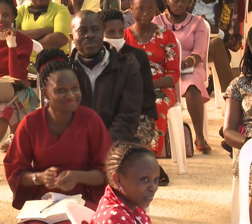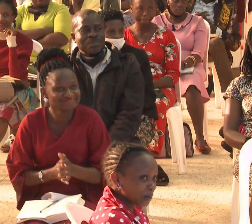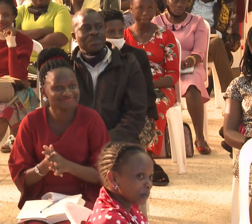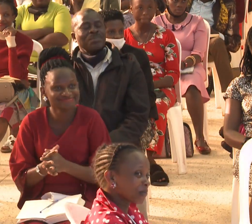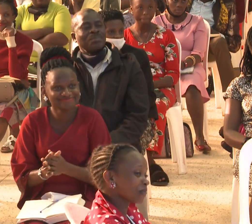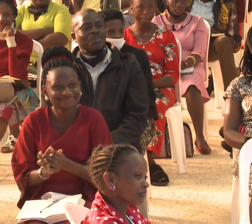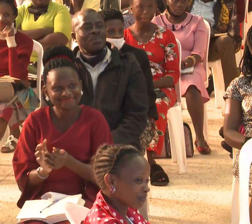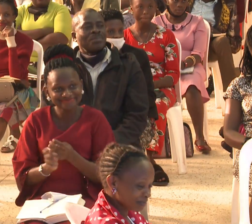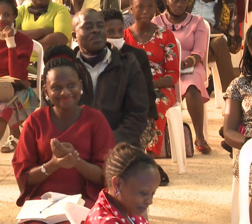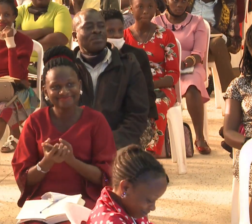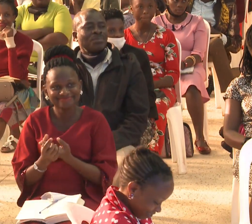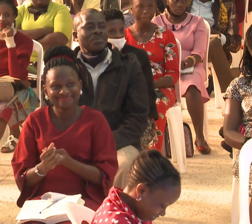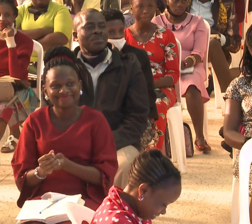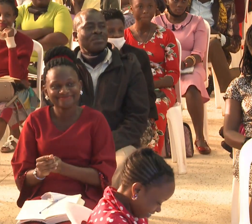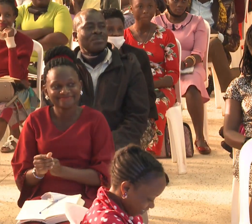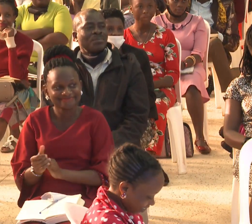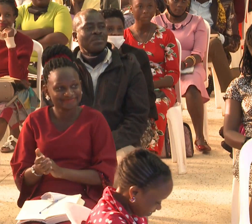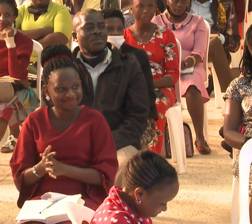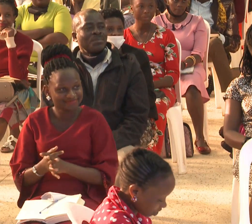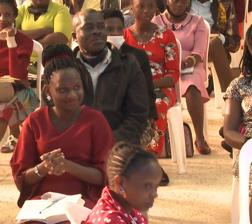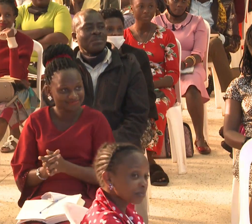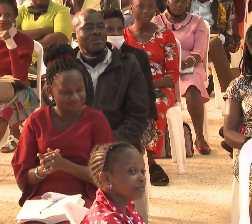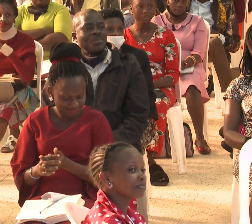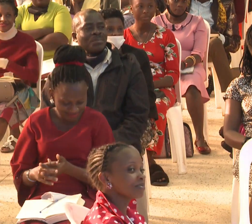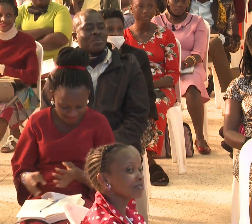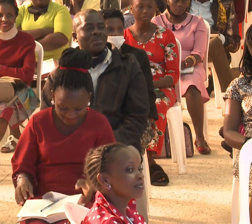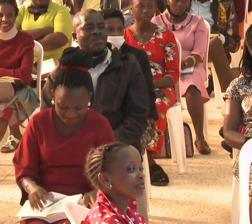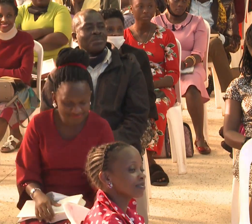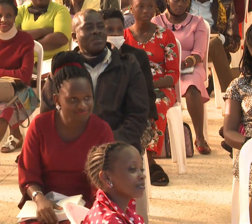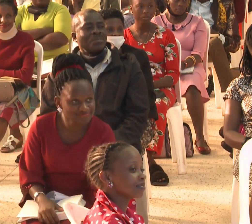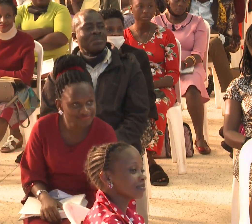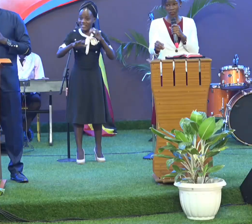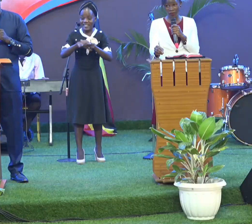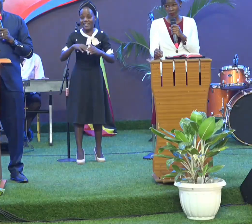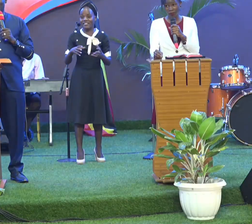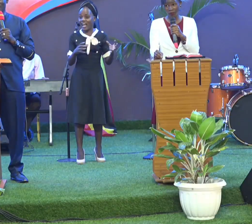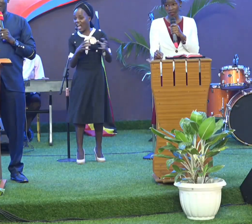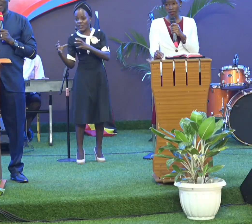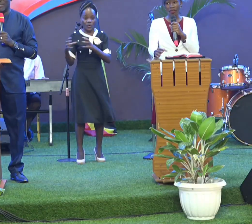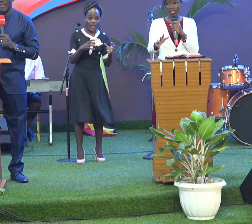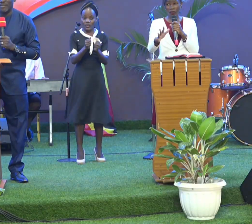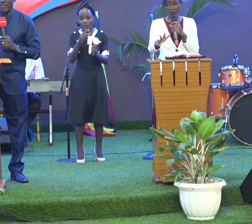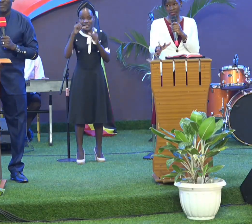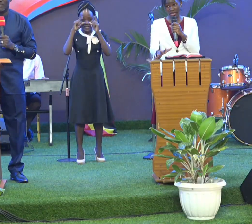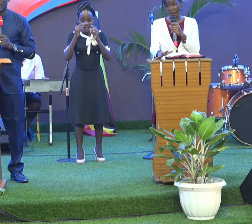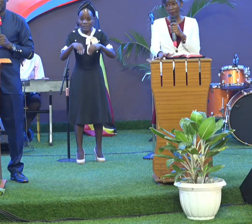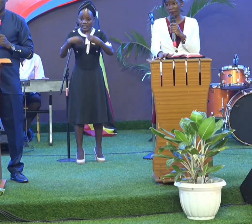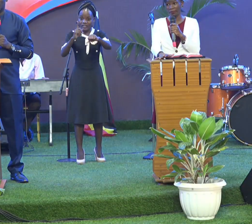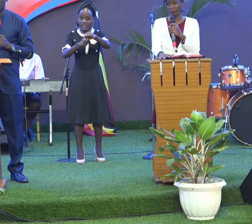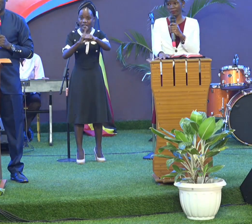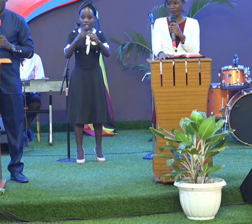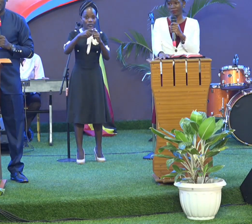Mr. Tuloto yakutwala. Mr. Sleep will take you. Bamugezi tomuwakanya. Be wise, don't disagree with him. Muwe biseera bye. Give him his